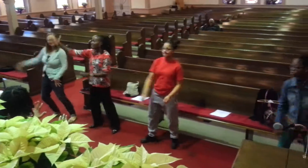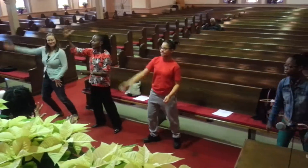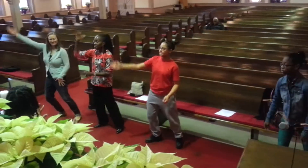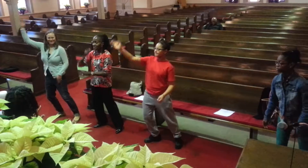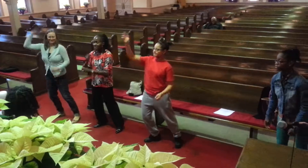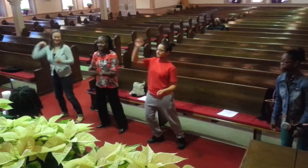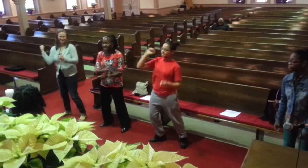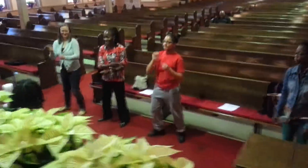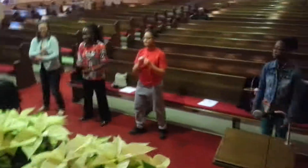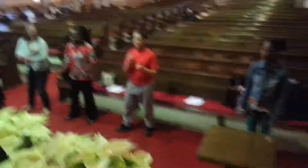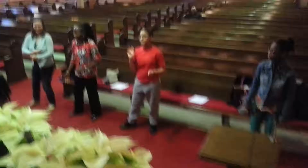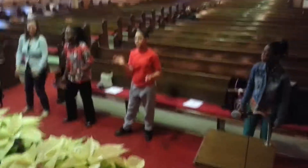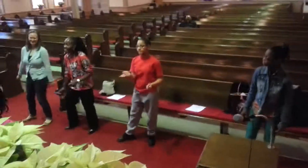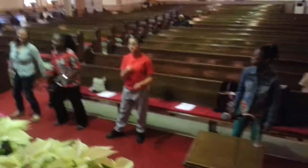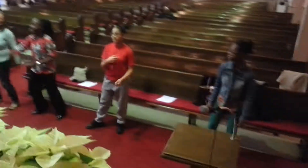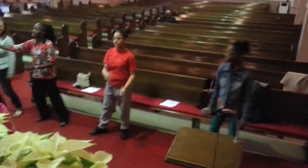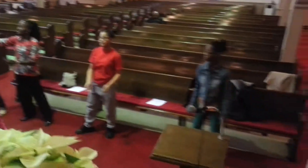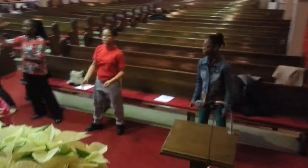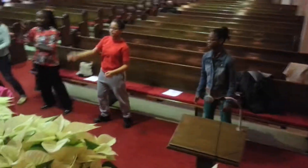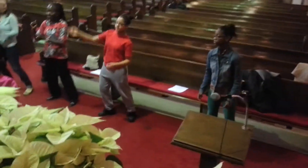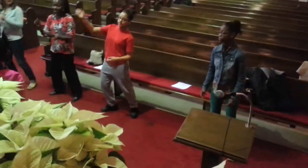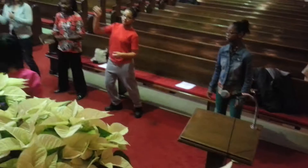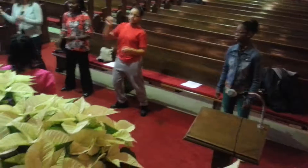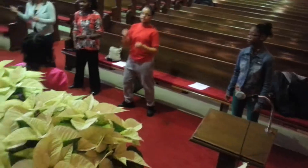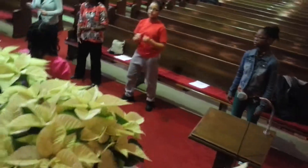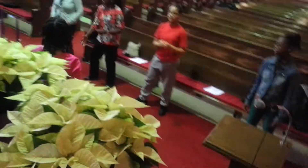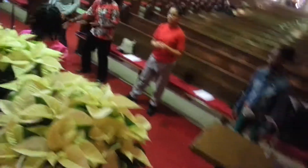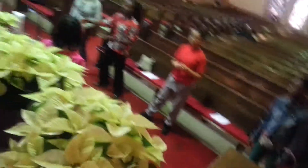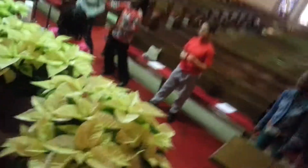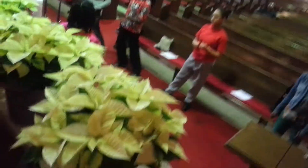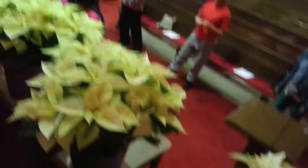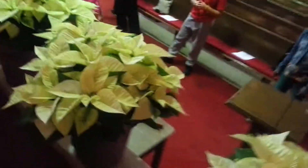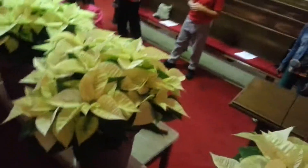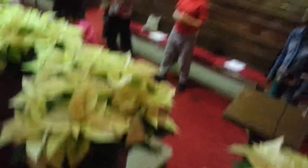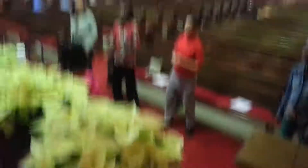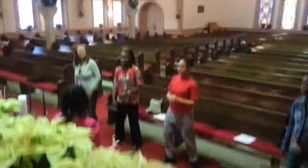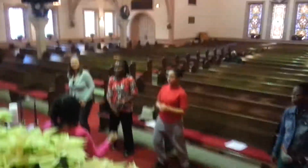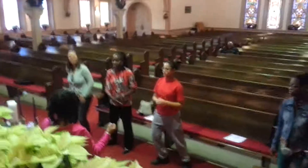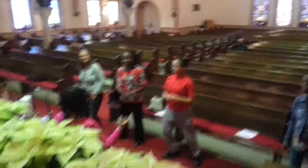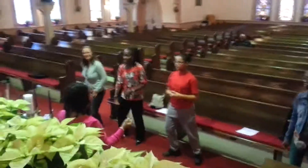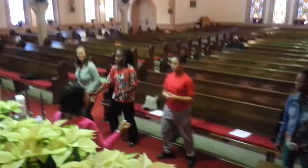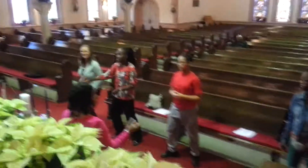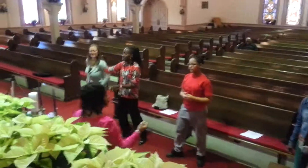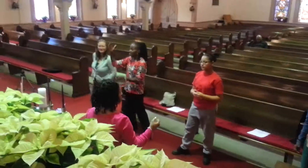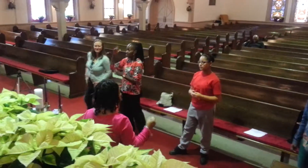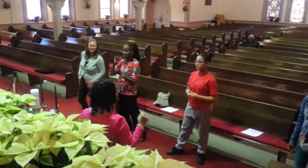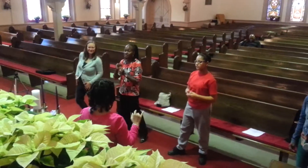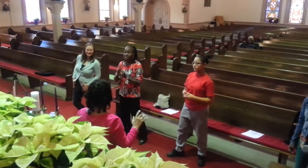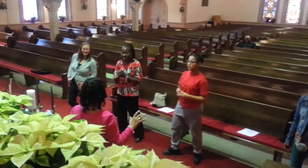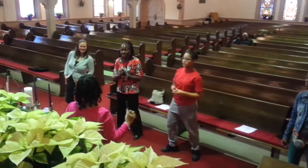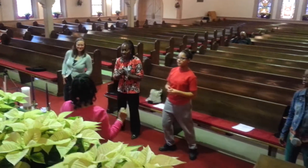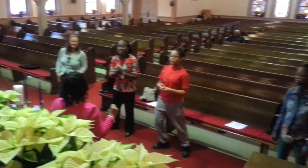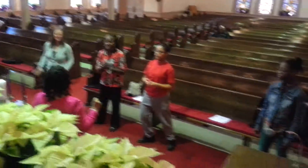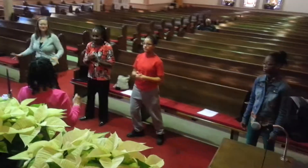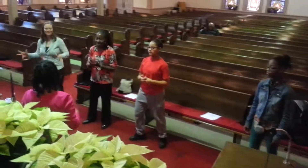you, okay? So you have to practice that a little bit, and you really do need to do some warm-up before you get started. Scrunchy balls are very good for your fingers, and also do